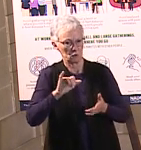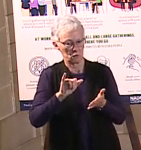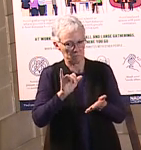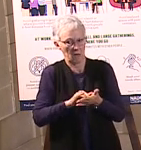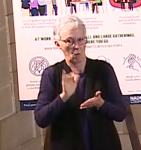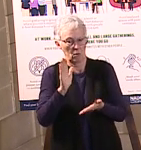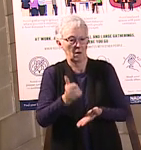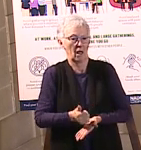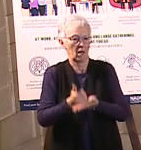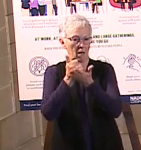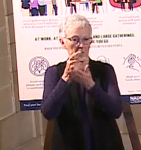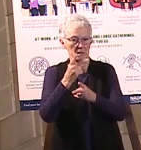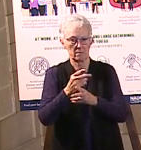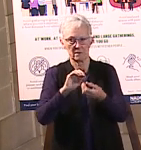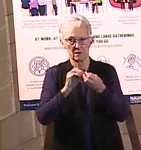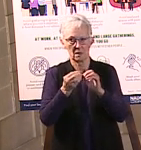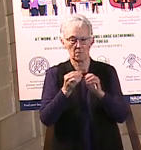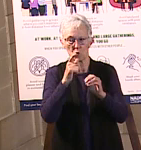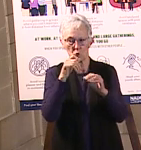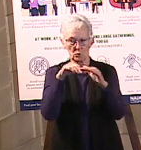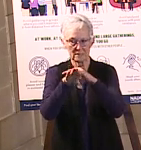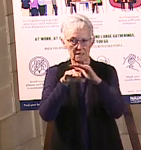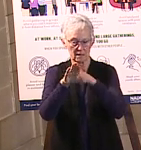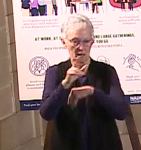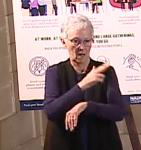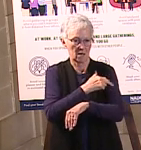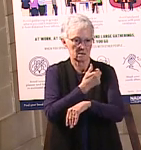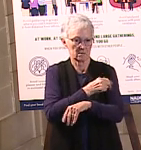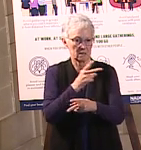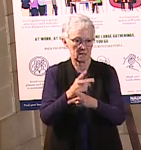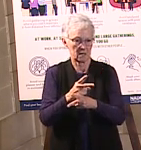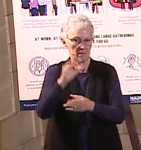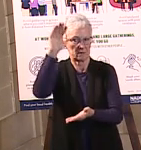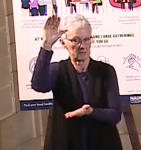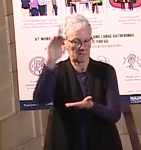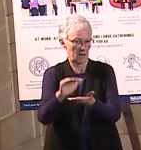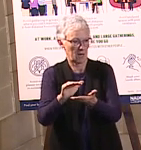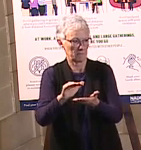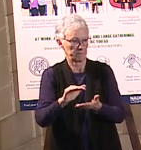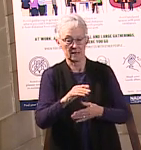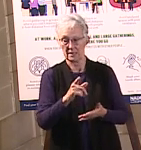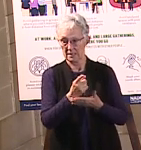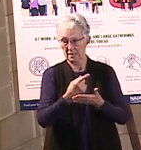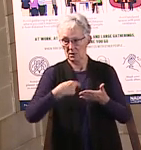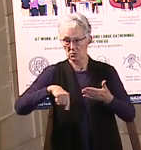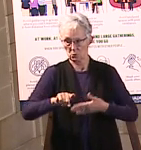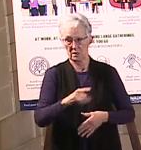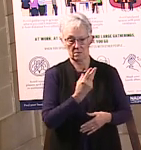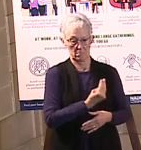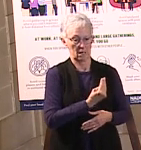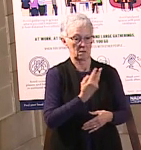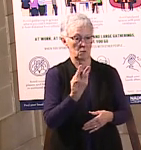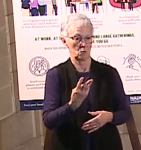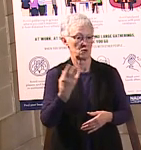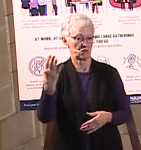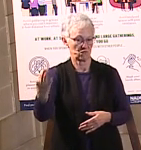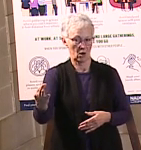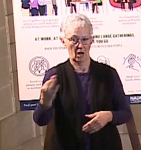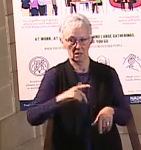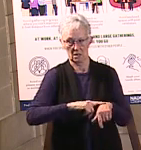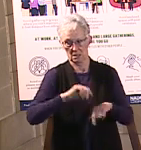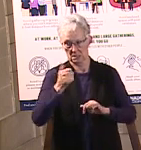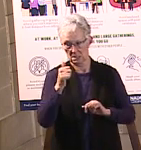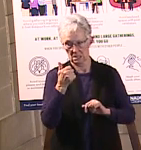hospital capacity. Again, we will be back next week, Monday, Wednesday, Friday, 10 a.m. right here in this room, and radio call-in